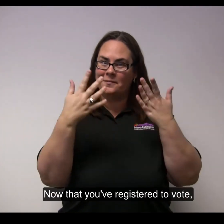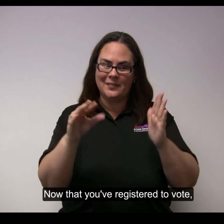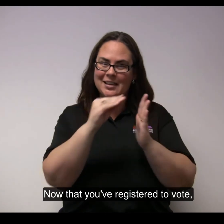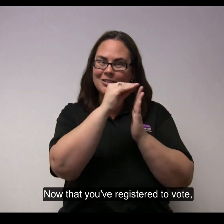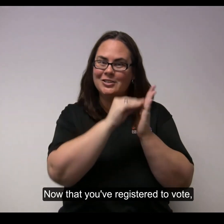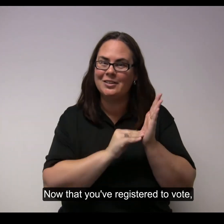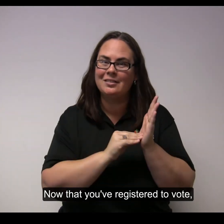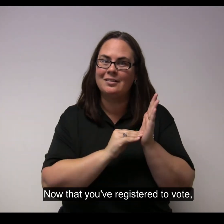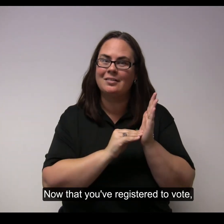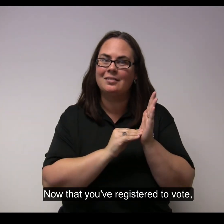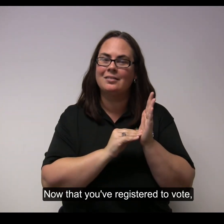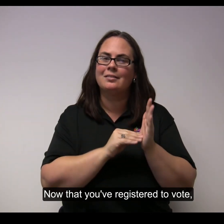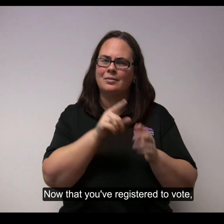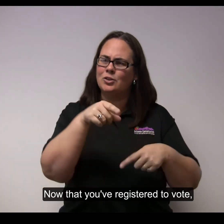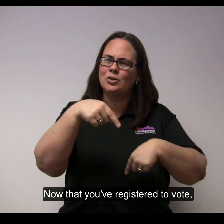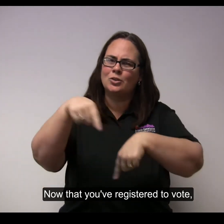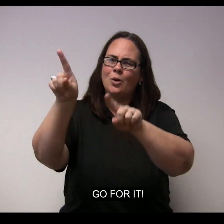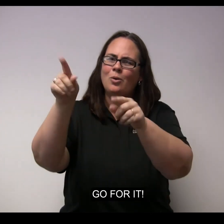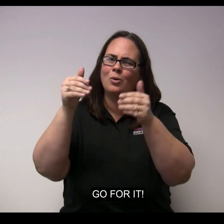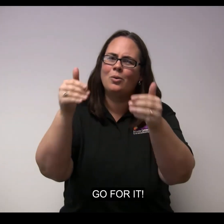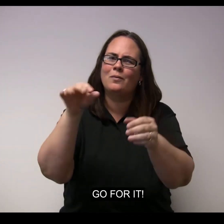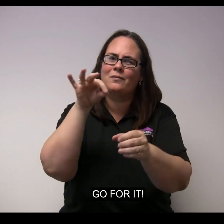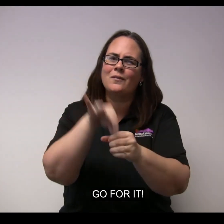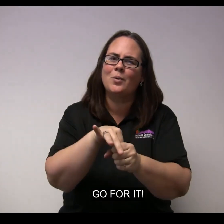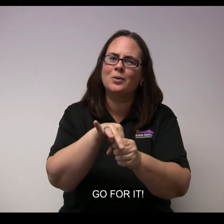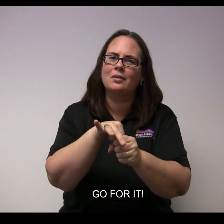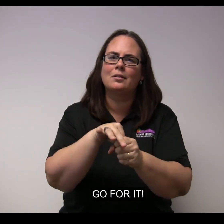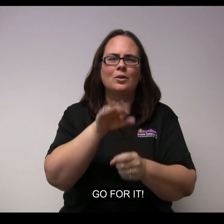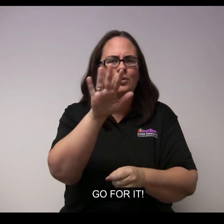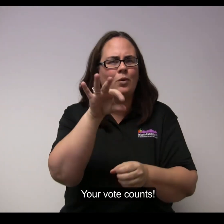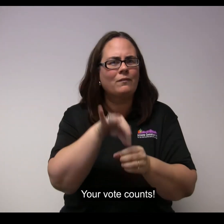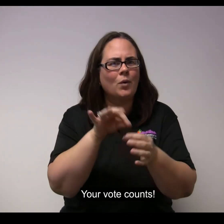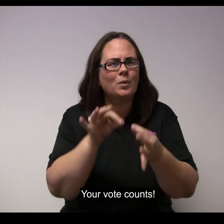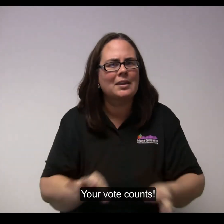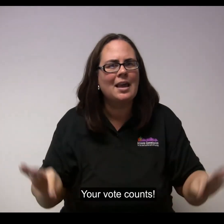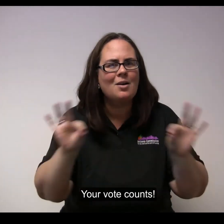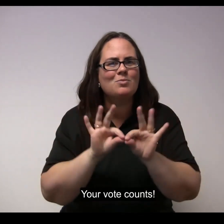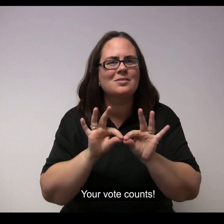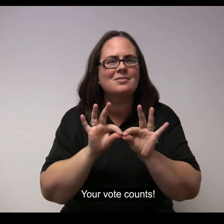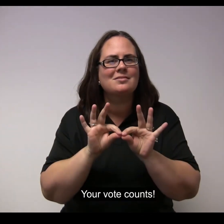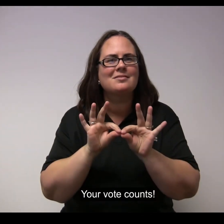Now that you've registered to vote, go for it. Your vote counts.